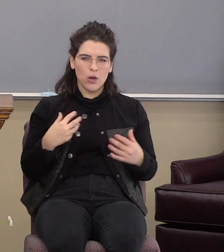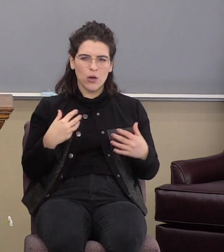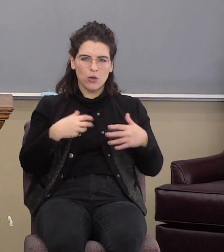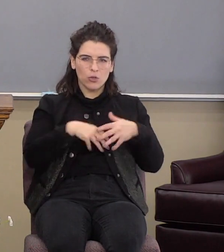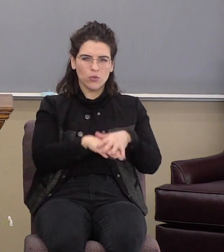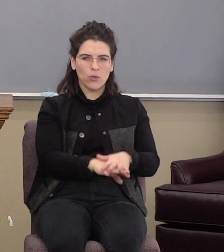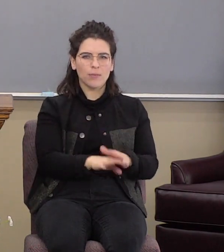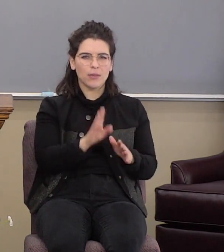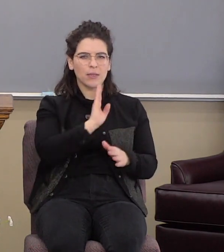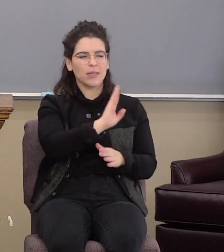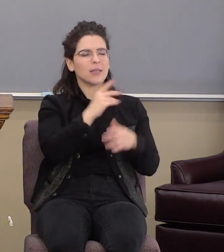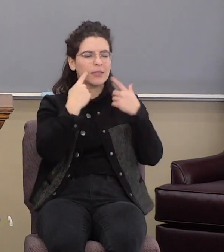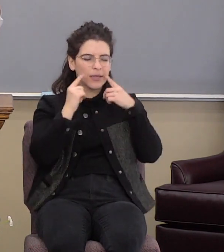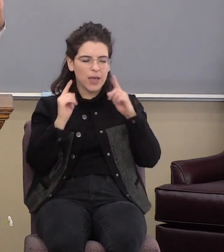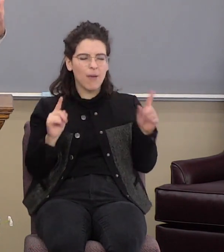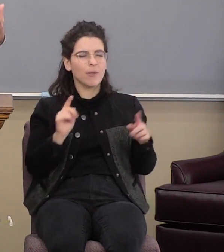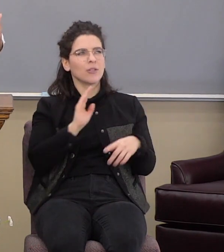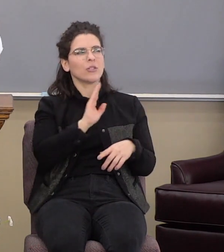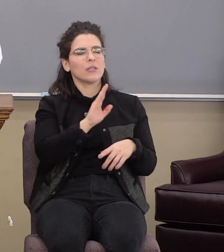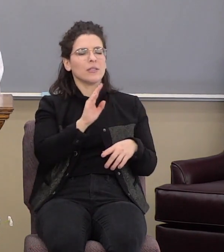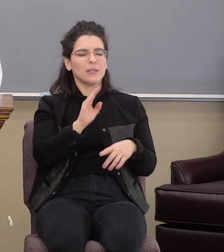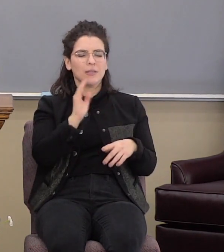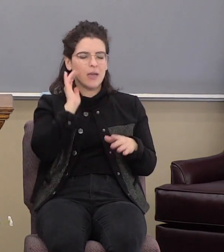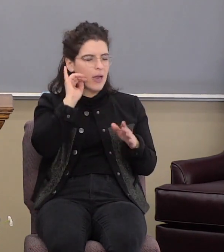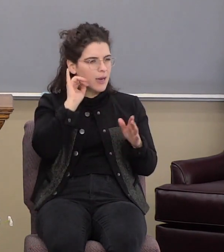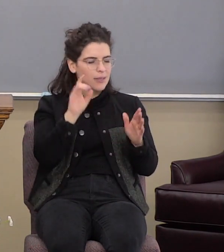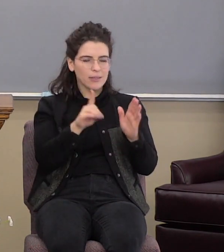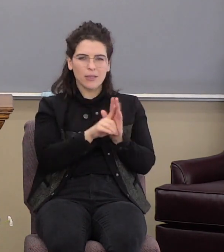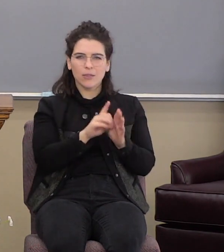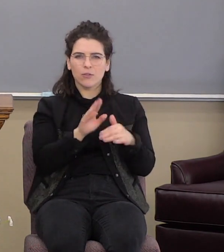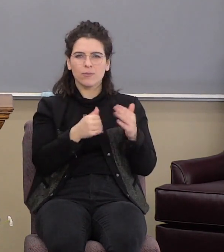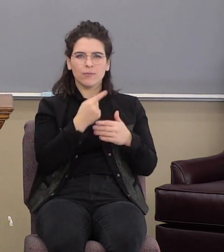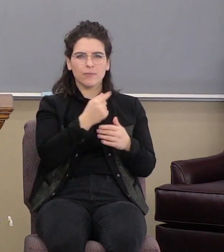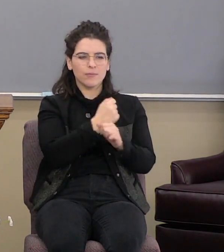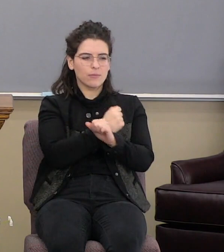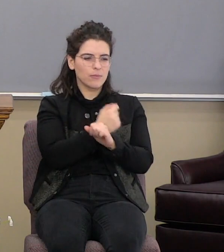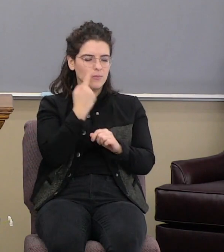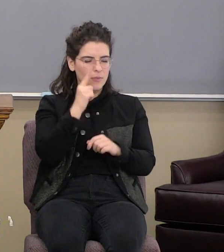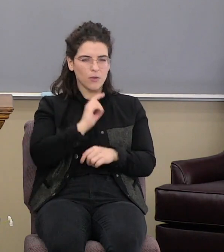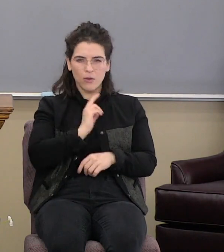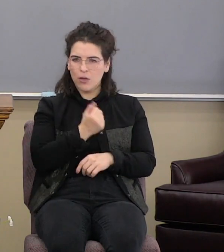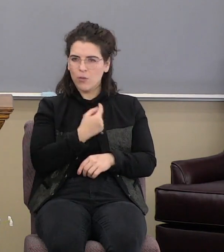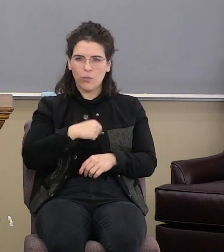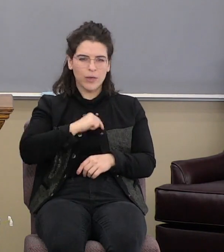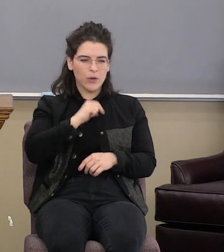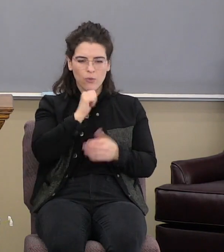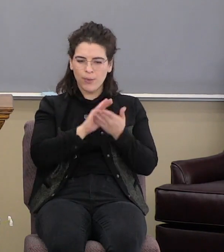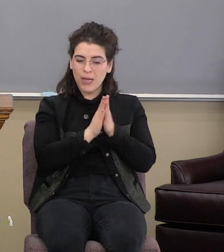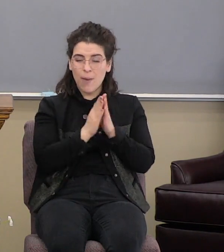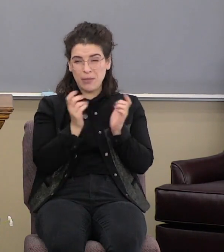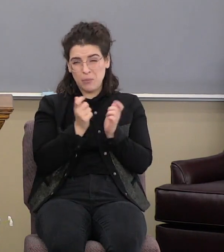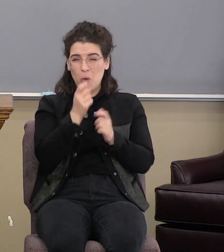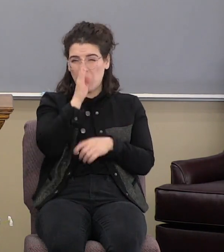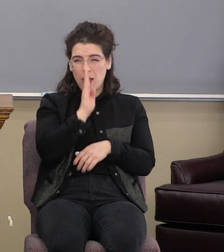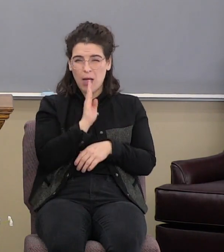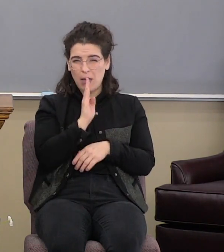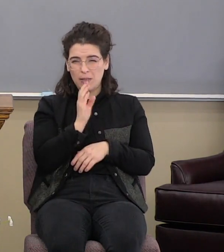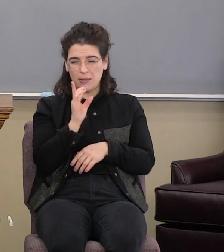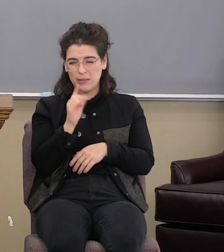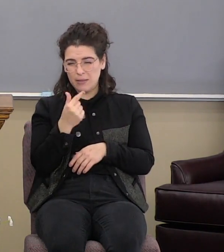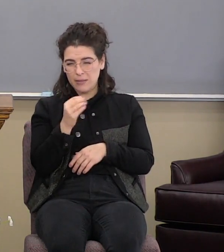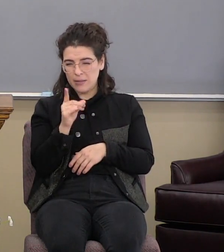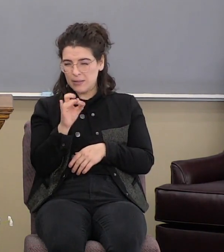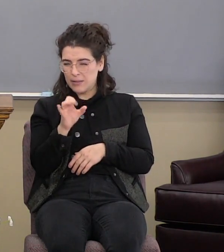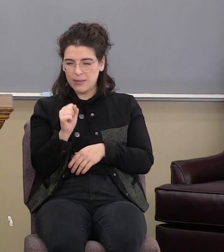his achievements, his identity, all that he has secured for us. We don't become little deities, don't get me wrong, okay? We don't